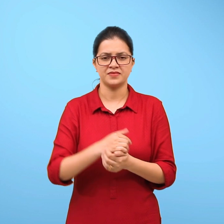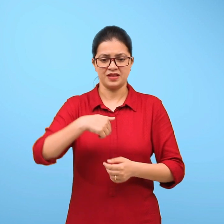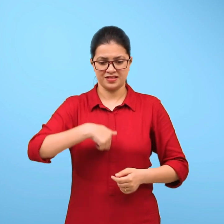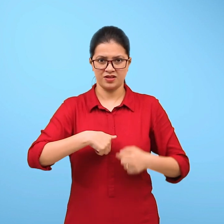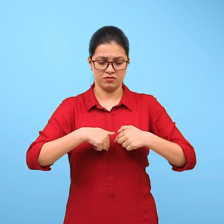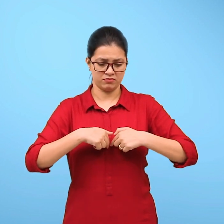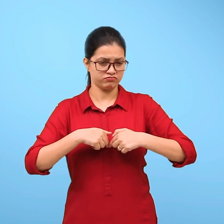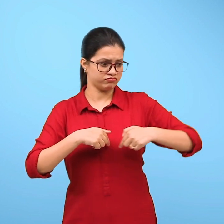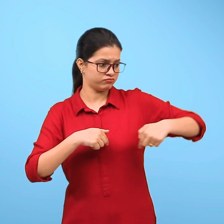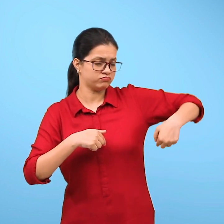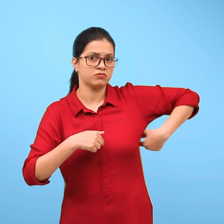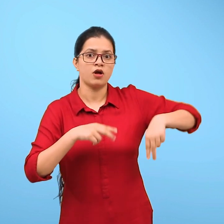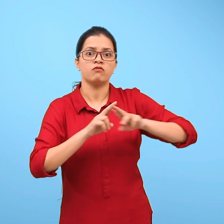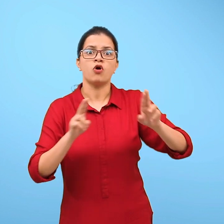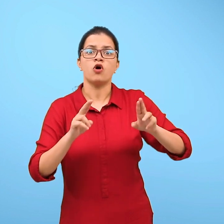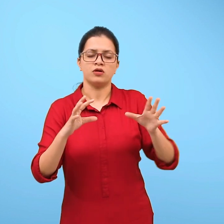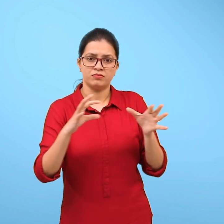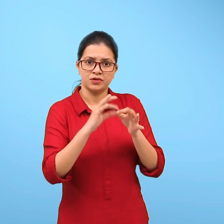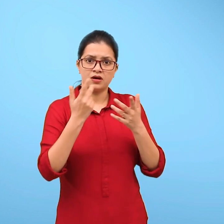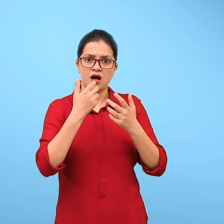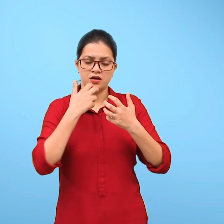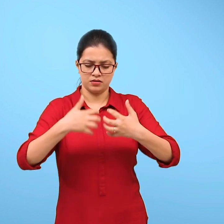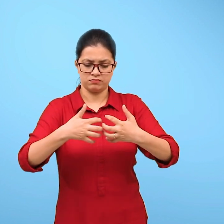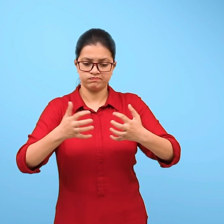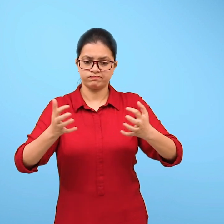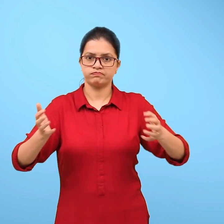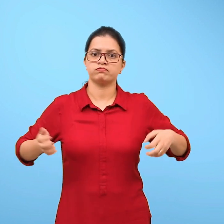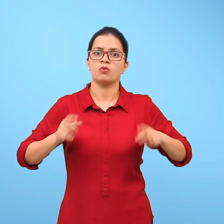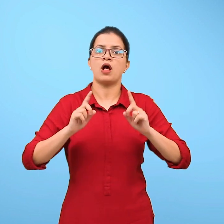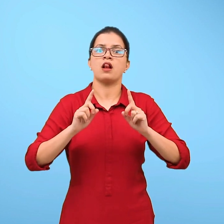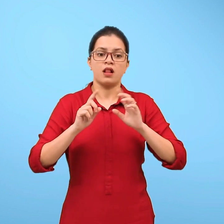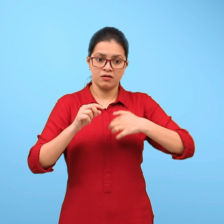They join the chest bone and the backbone together to form a box.